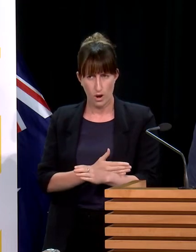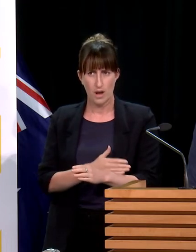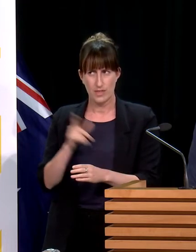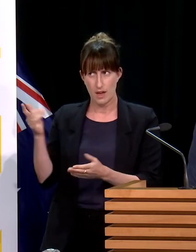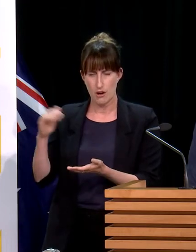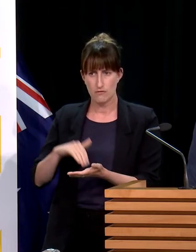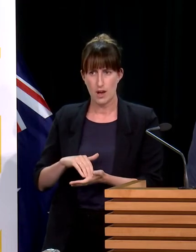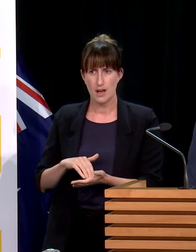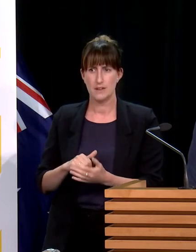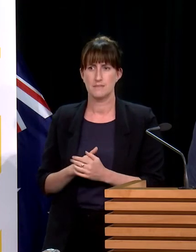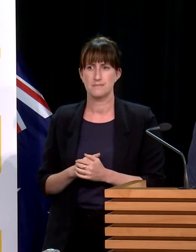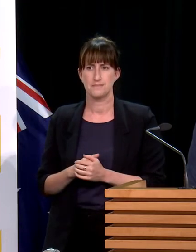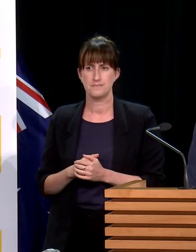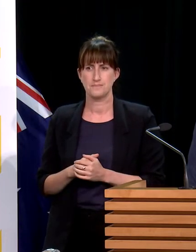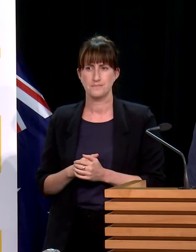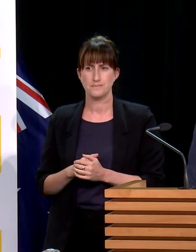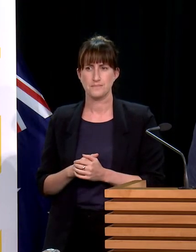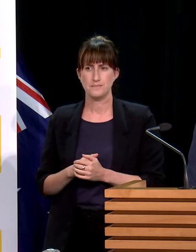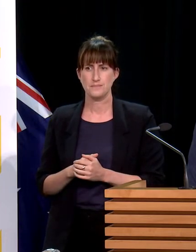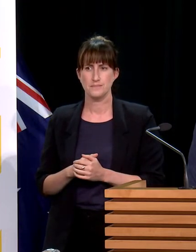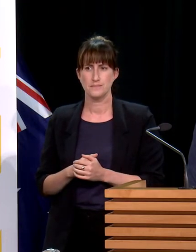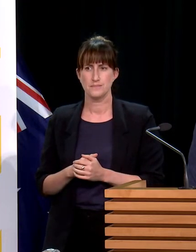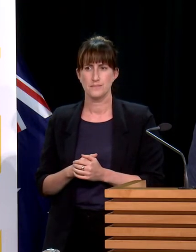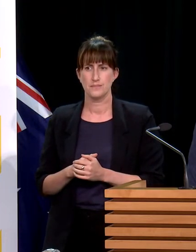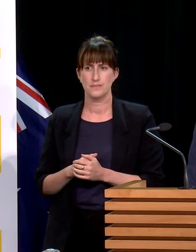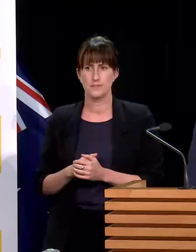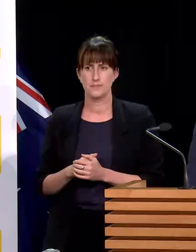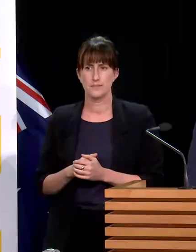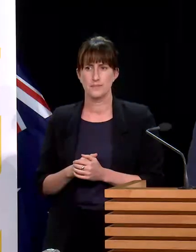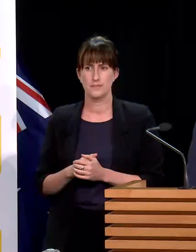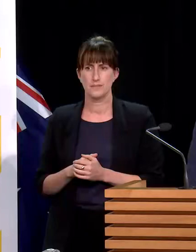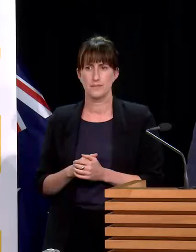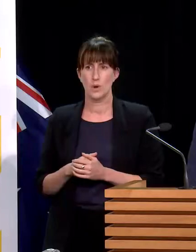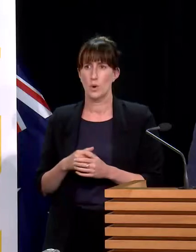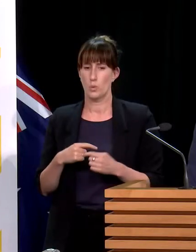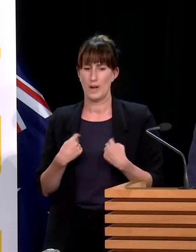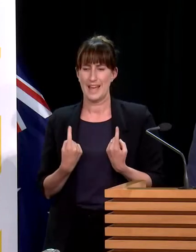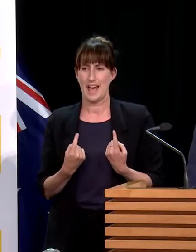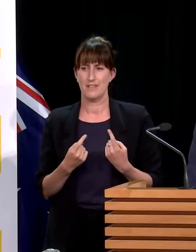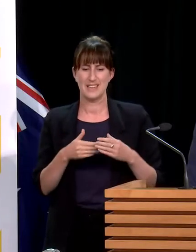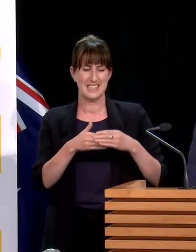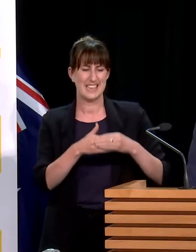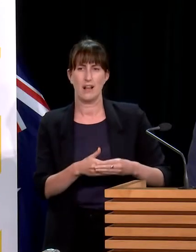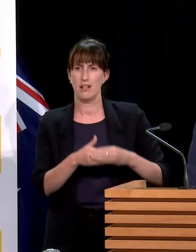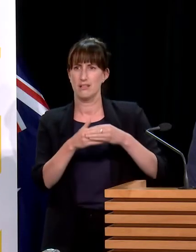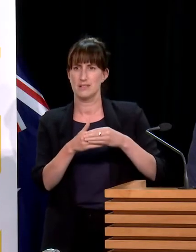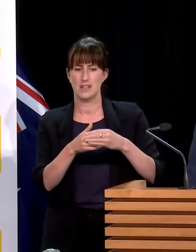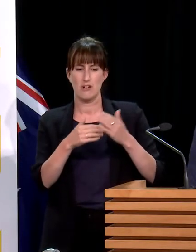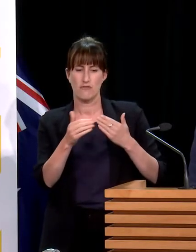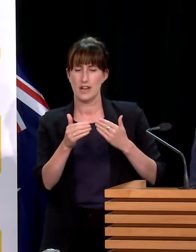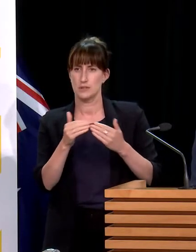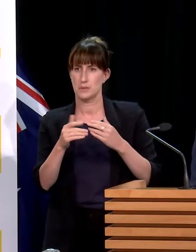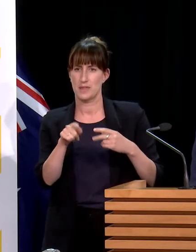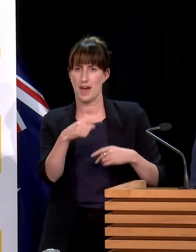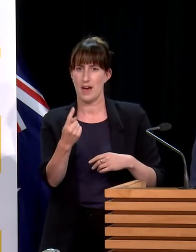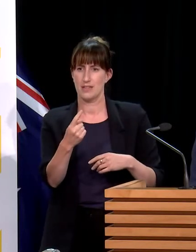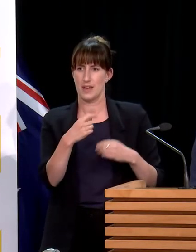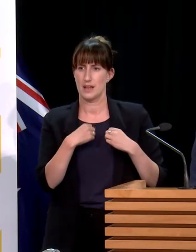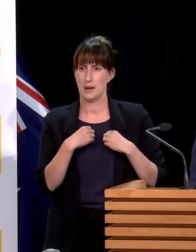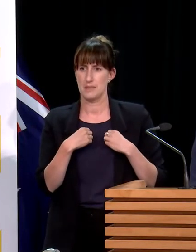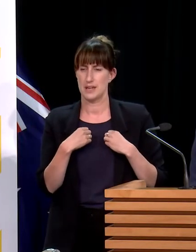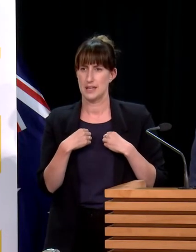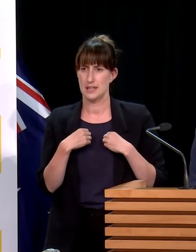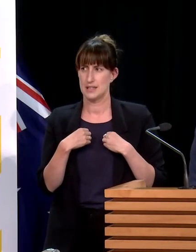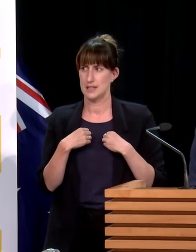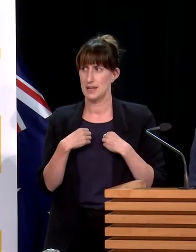given it's mostly for moderate to low income countries and we already have side deals for millions of other vaccines? So part of what COVAX is designed to do is ensure the